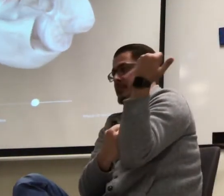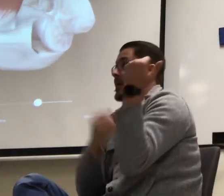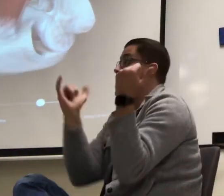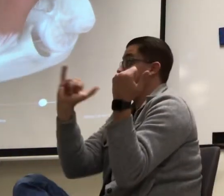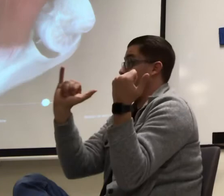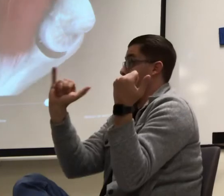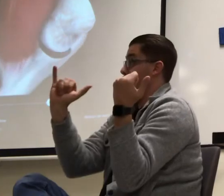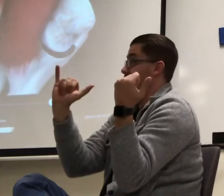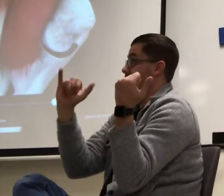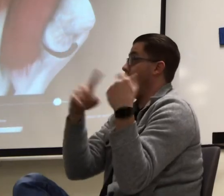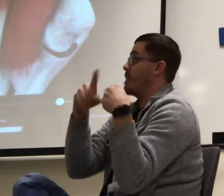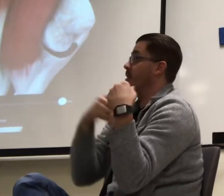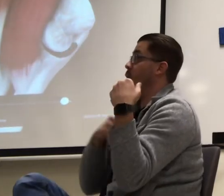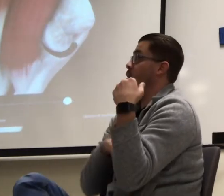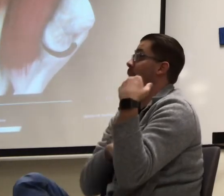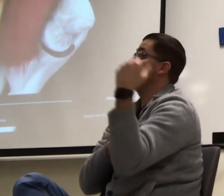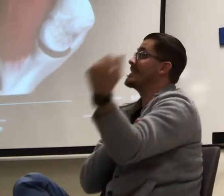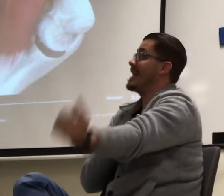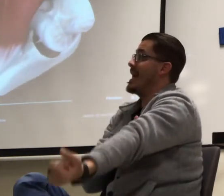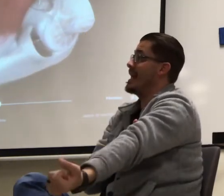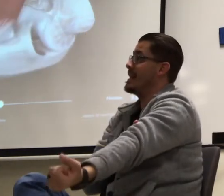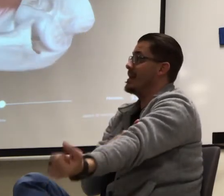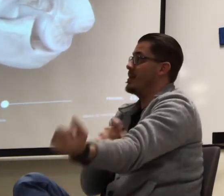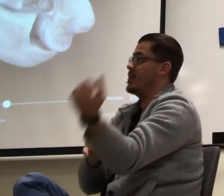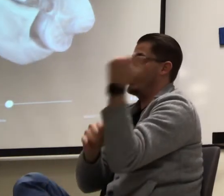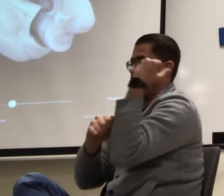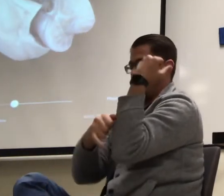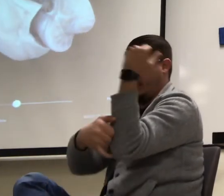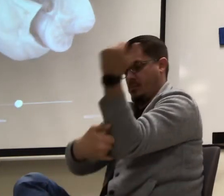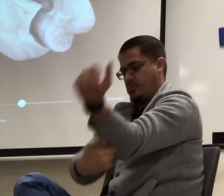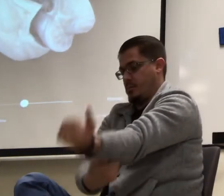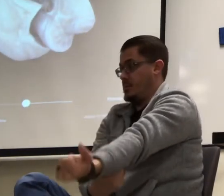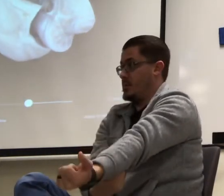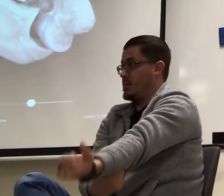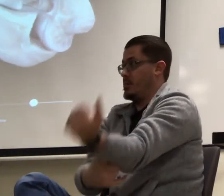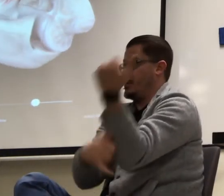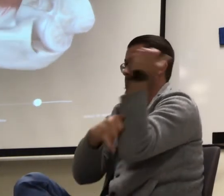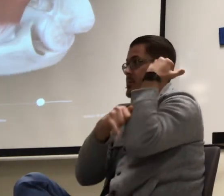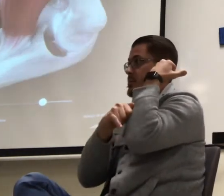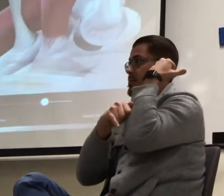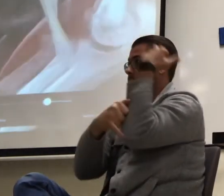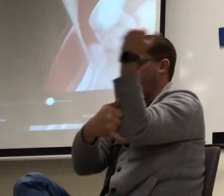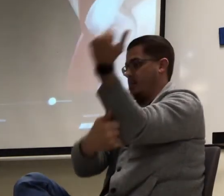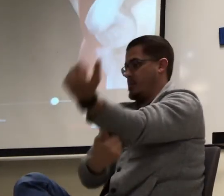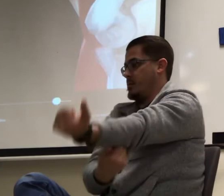same token, when you extend, the olecranon fossa